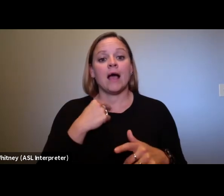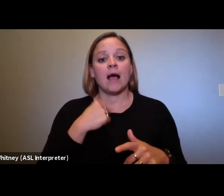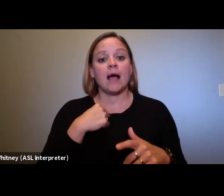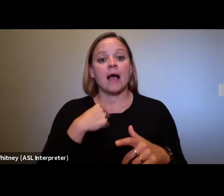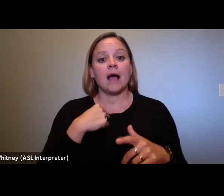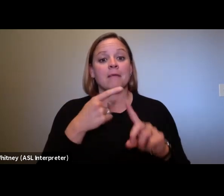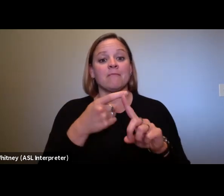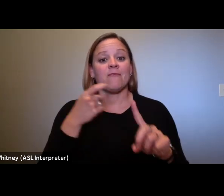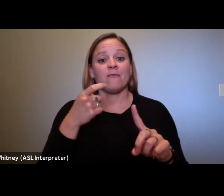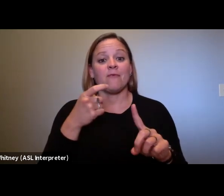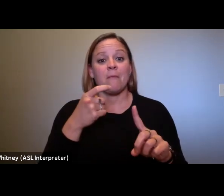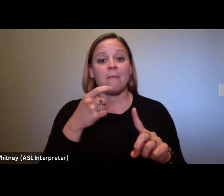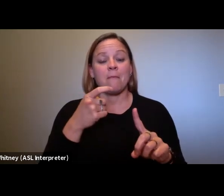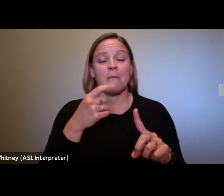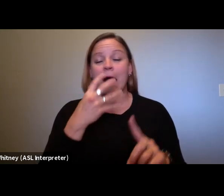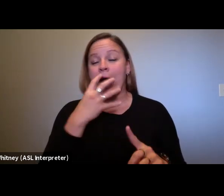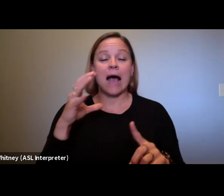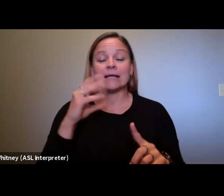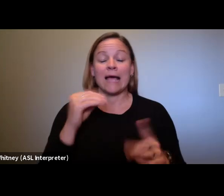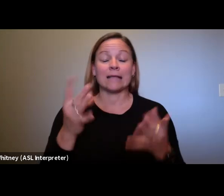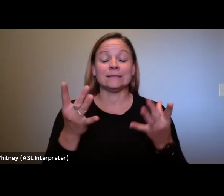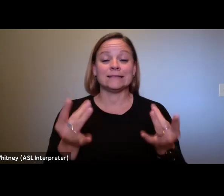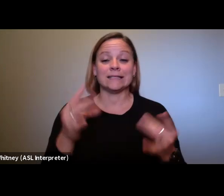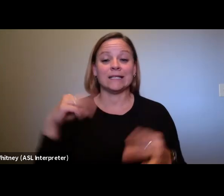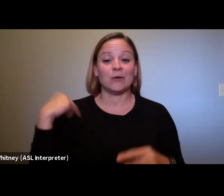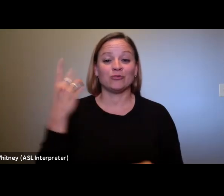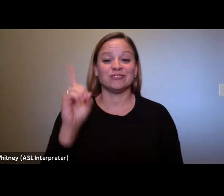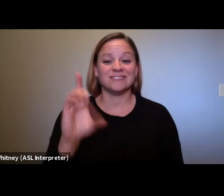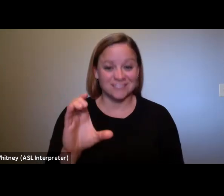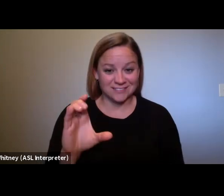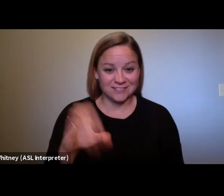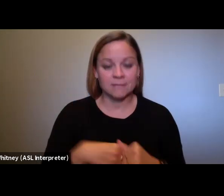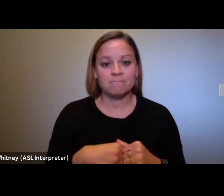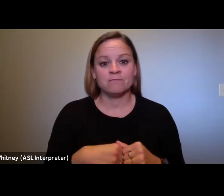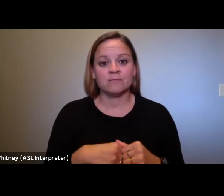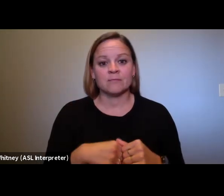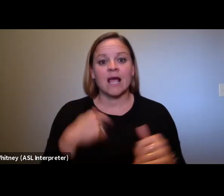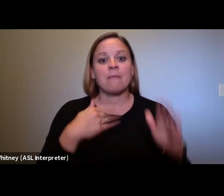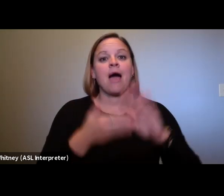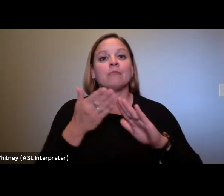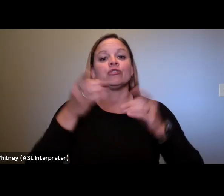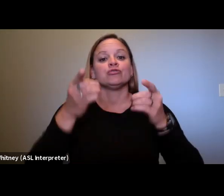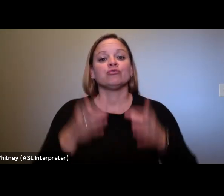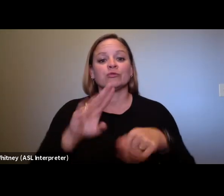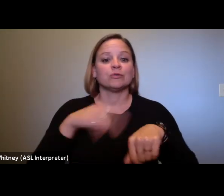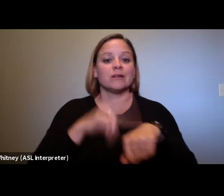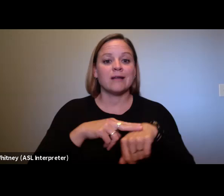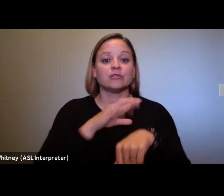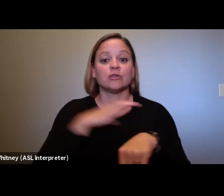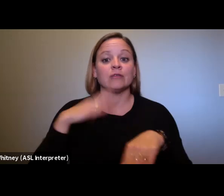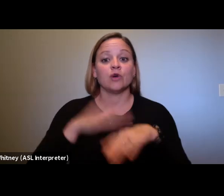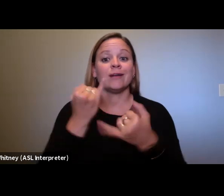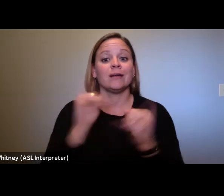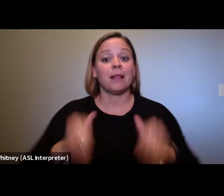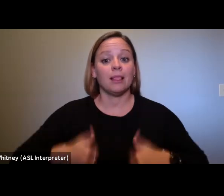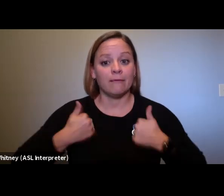today from hot and sticky Washington, D.C. I'm Operations Director at the National Council on Independent